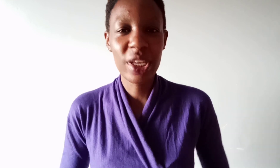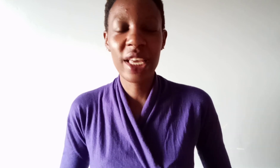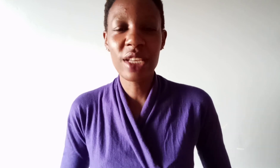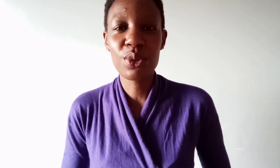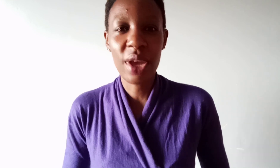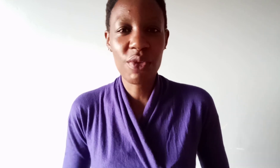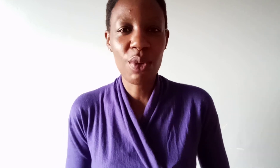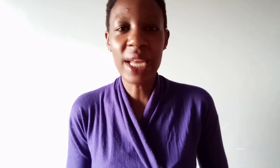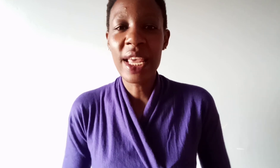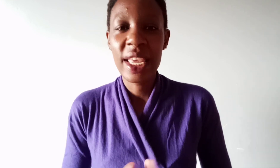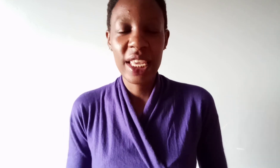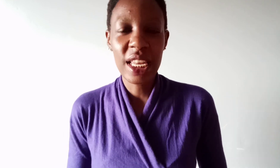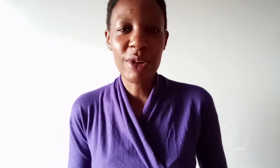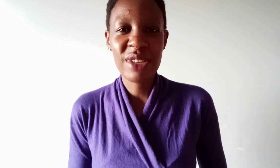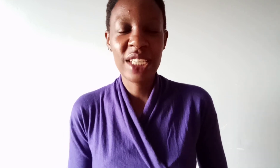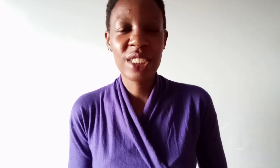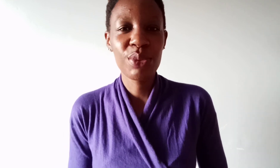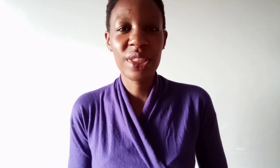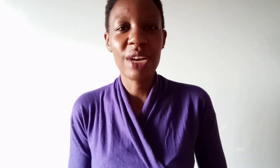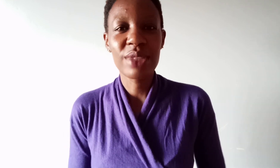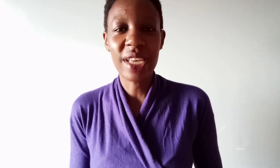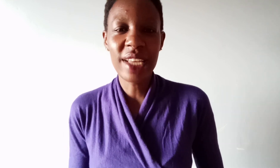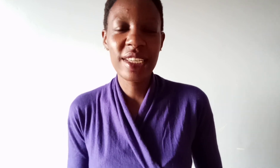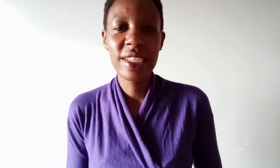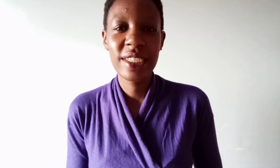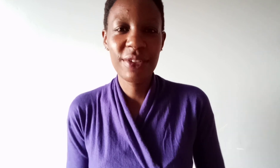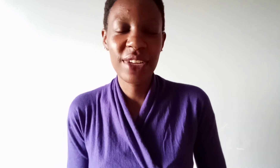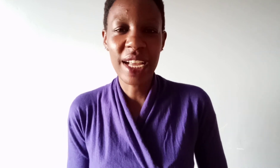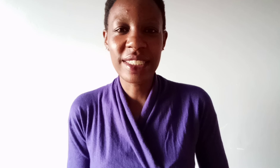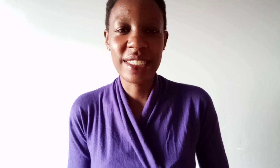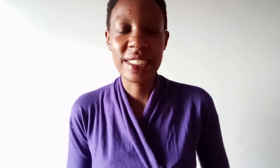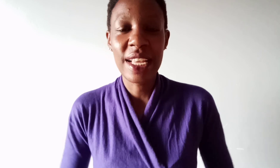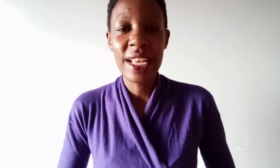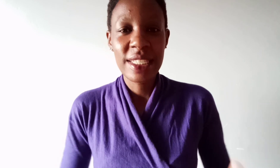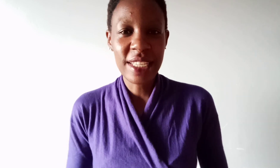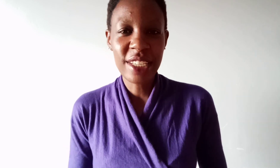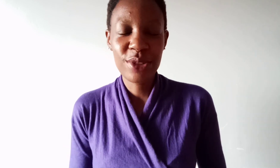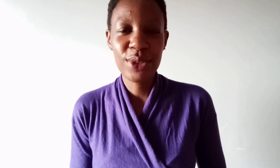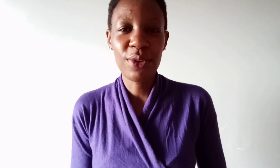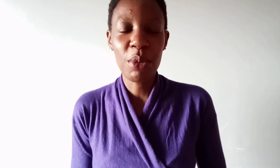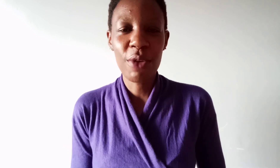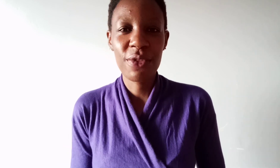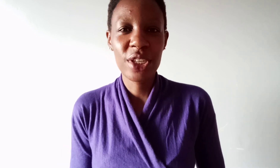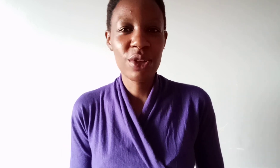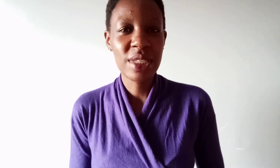to everyone in our society without any difficulties. Stay tuned for more videos